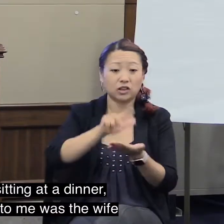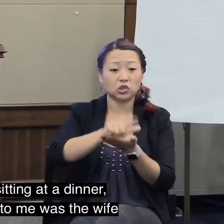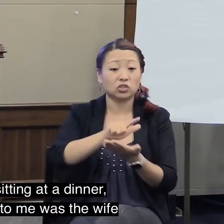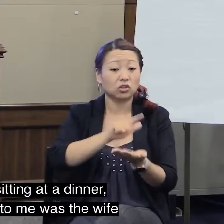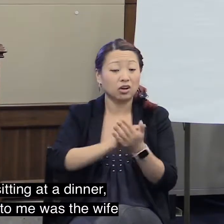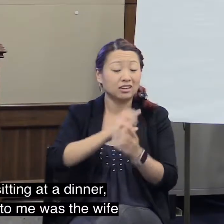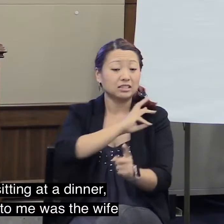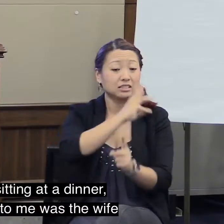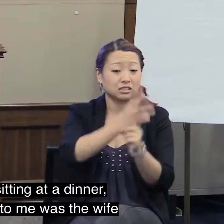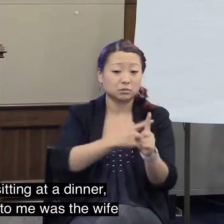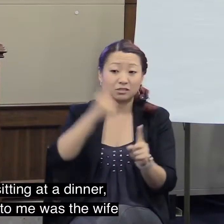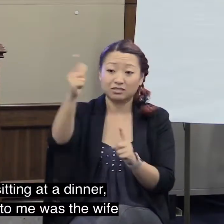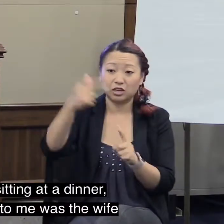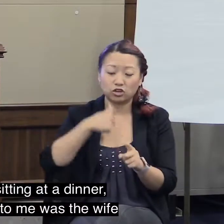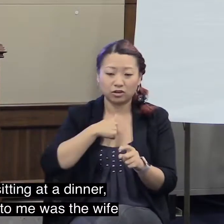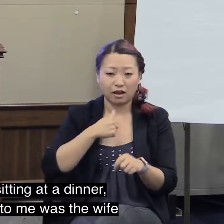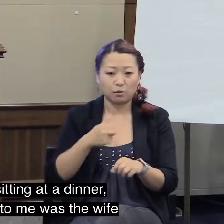a